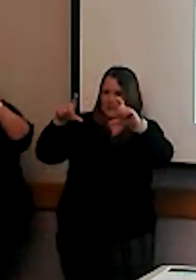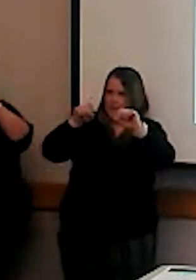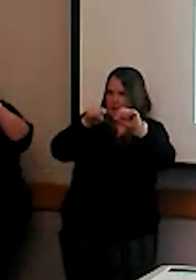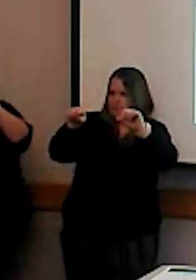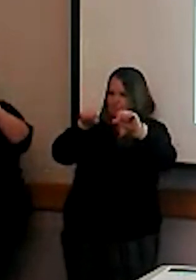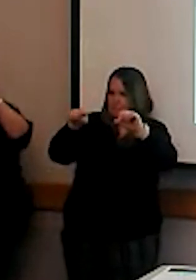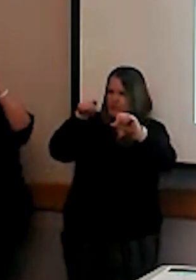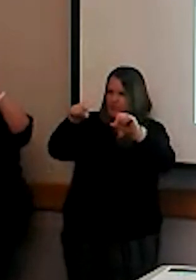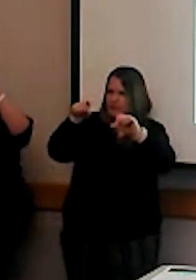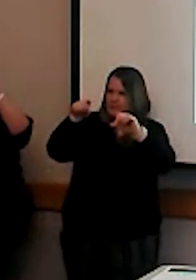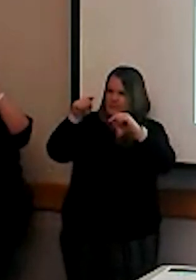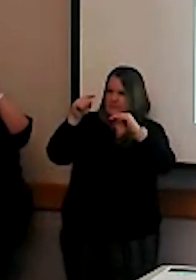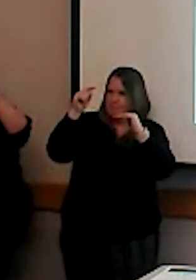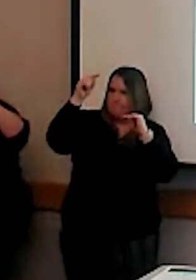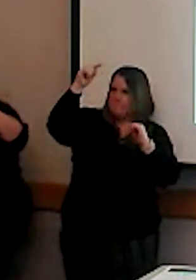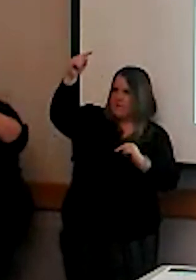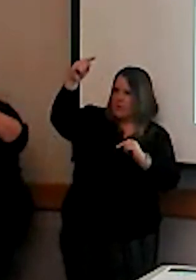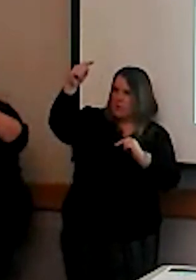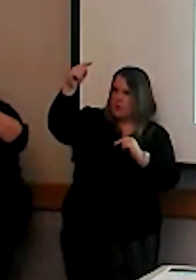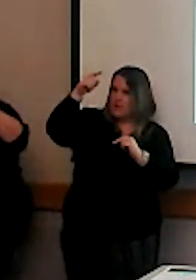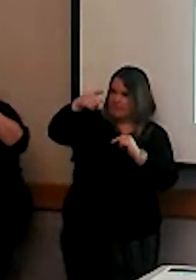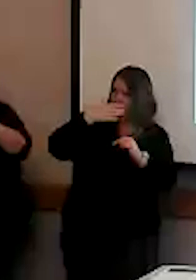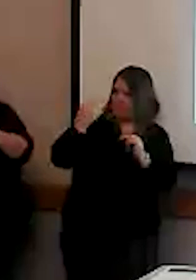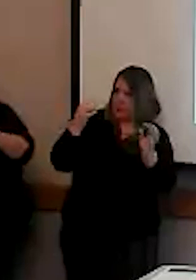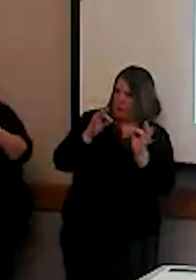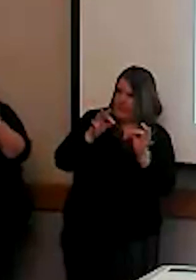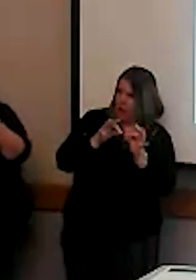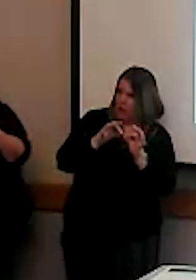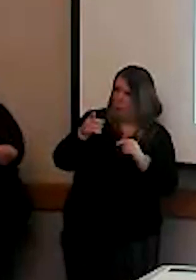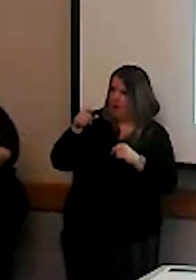well, just because this one's bigger than this one, is it really a better deal?